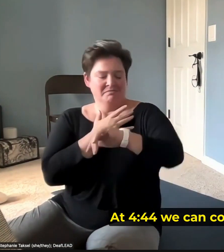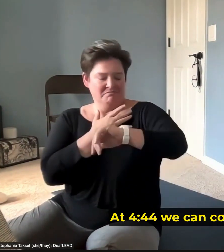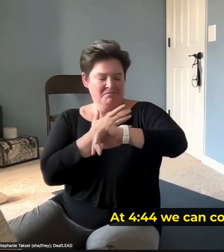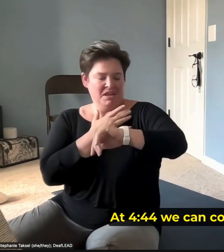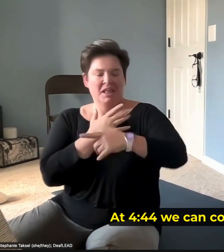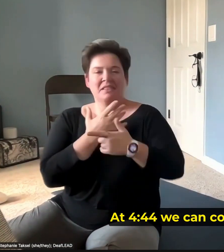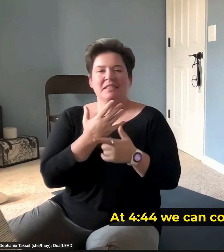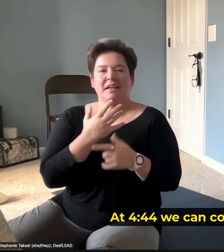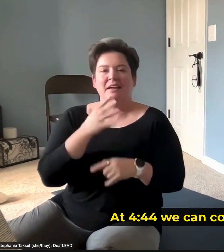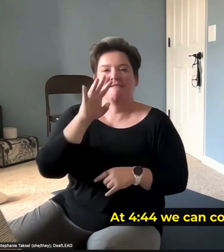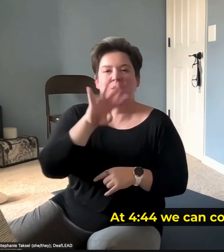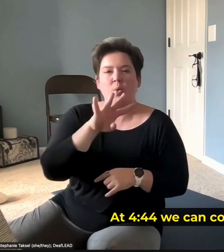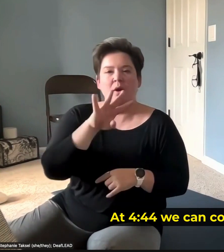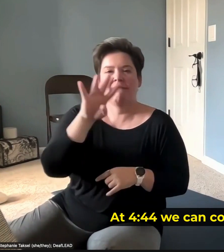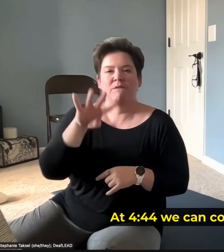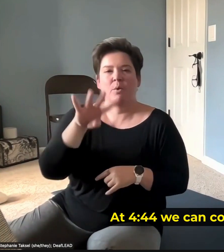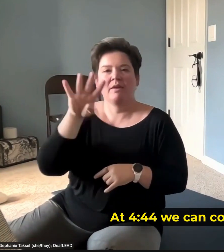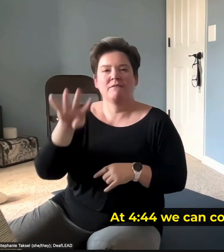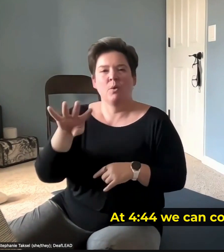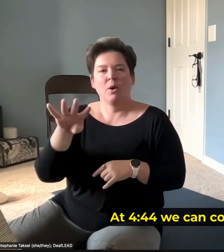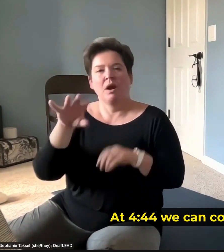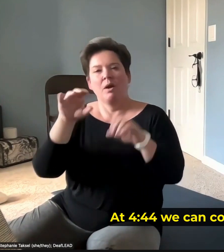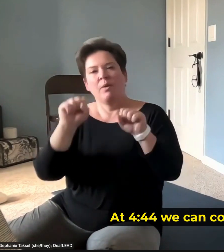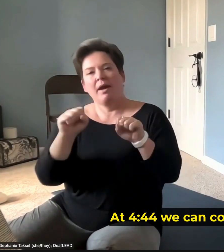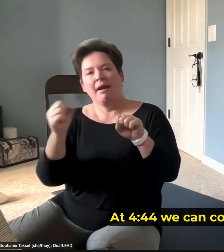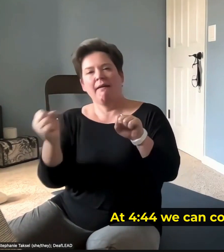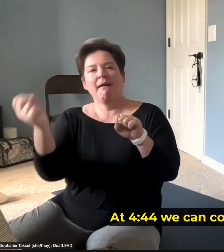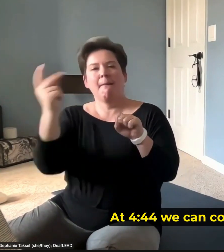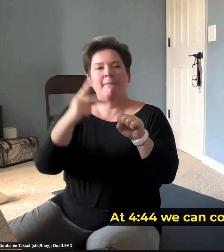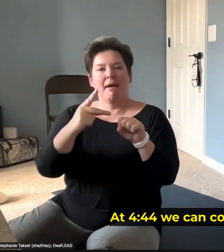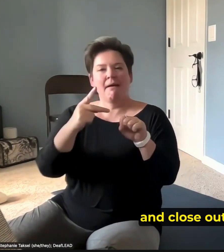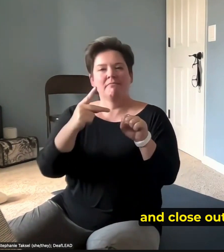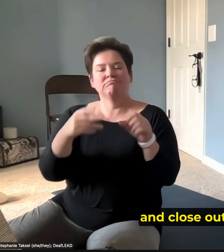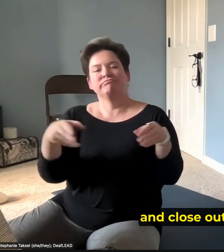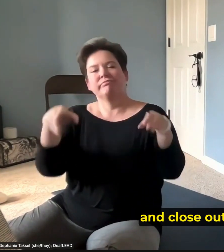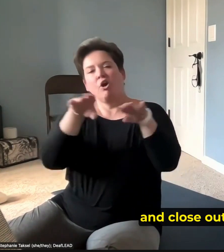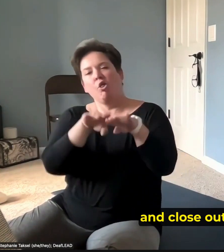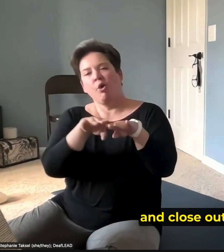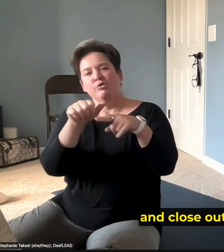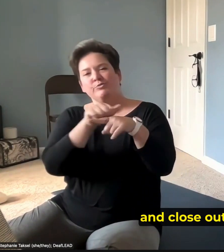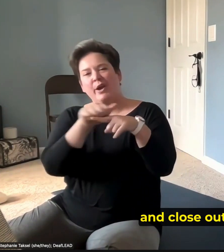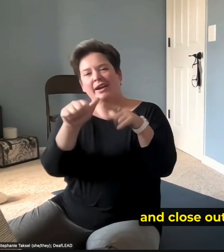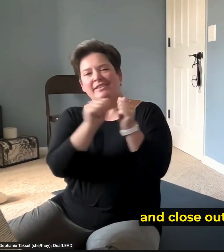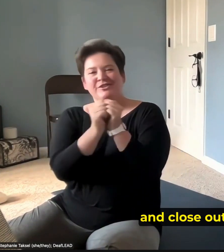At 4:44, we can come back together and close out the practice.